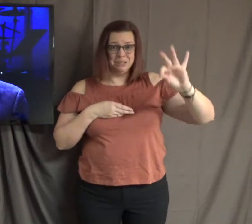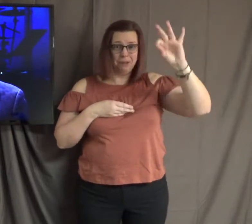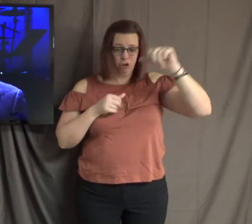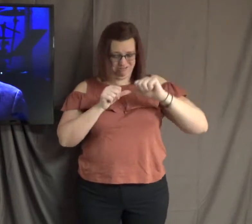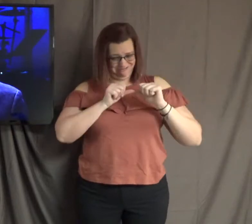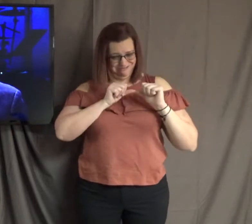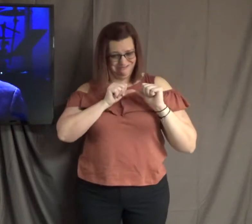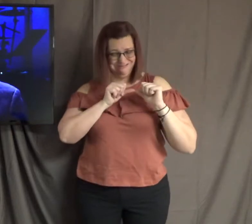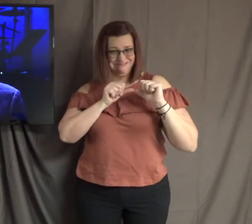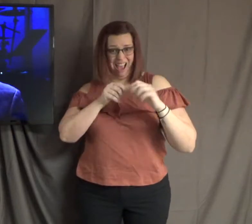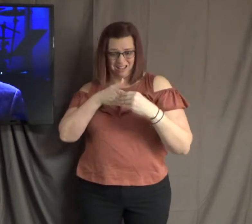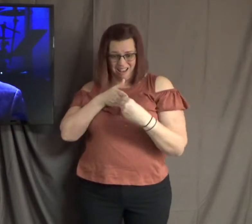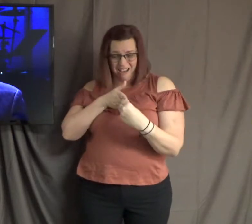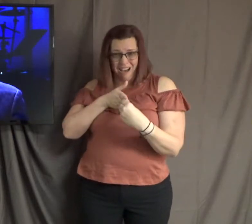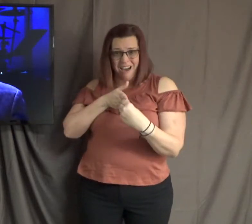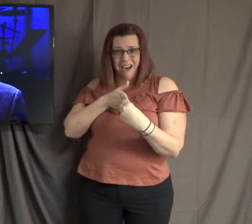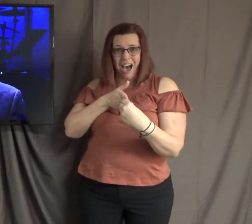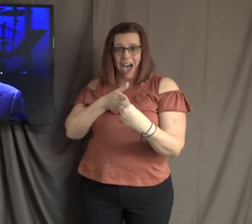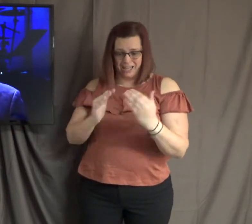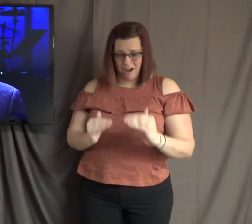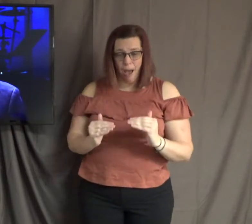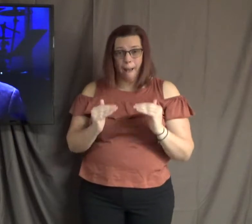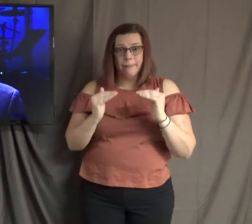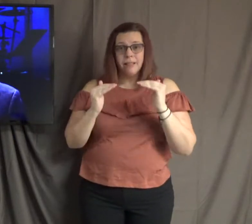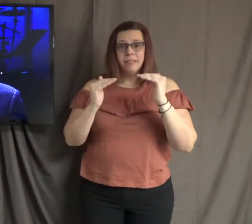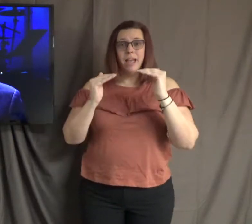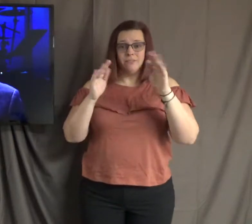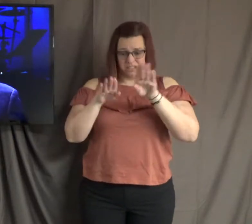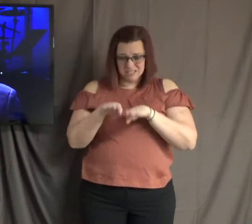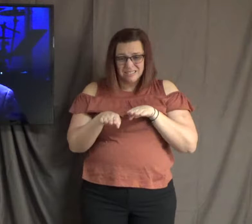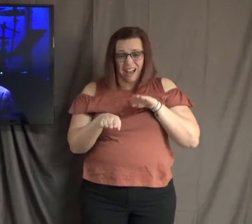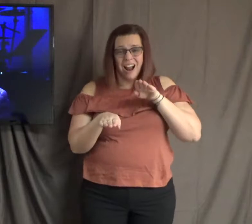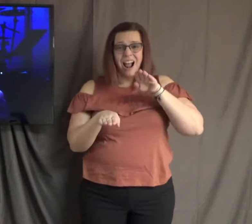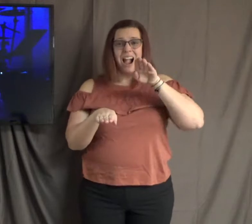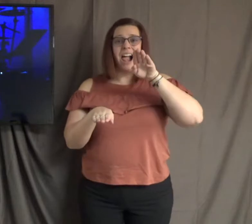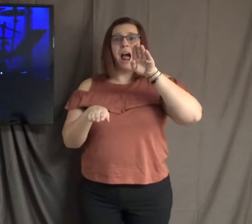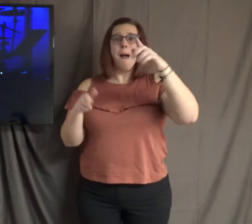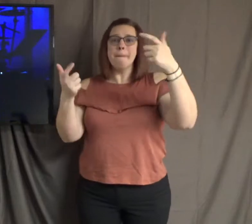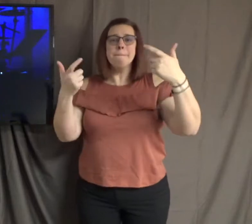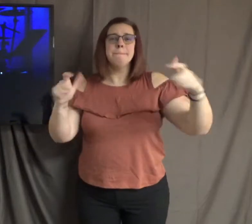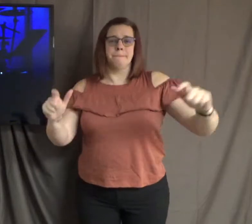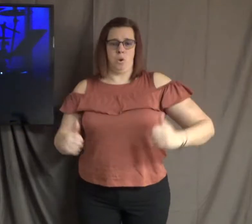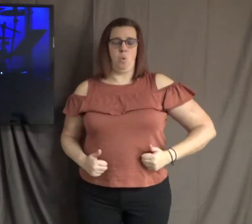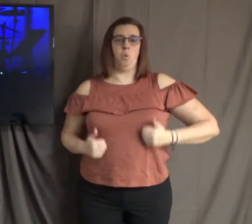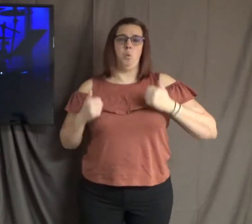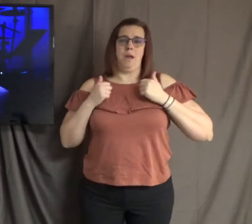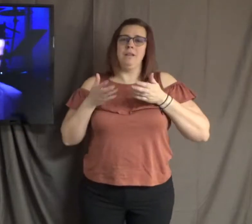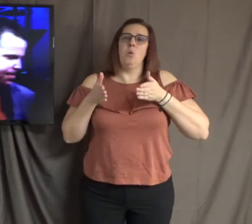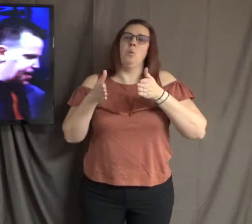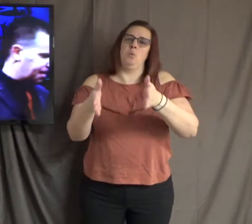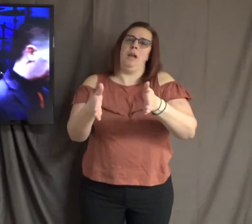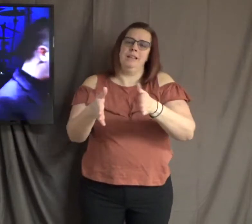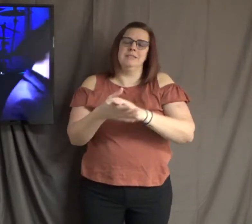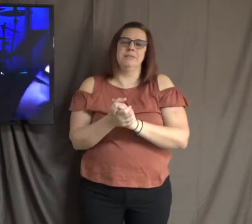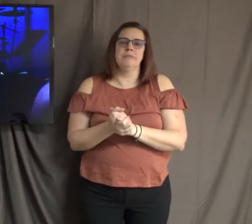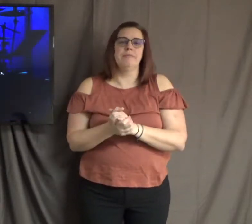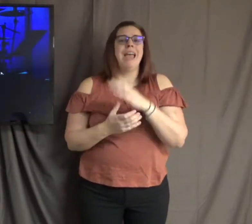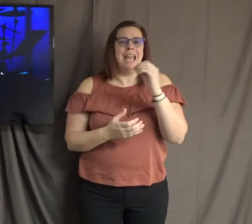guide and uplift us to greater and greater ways of living and being. And so it is. Amen.